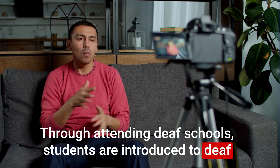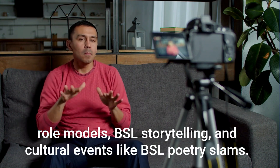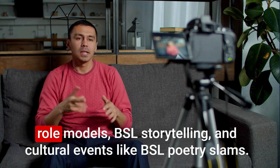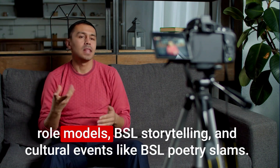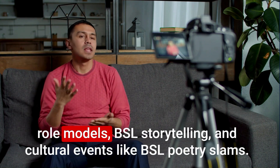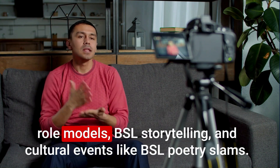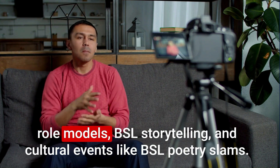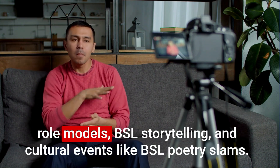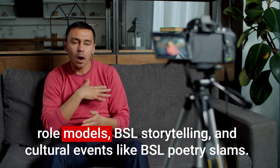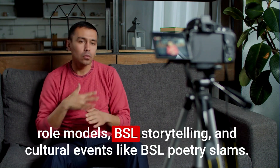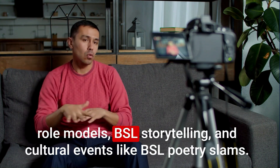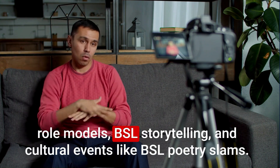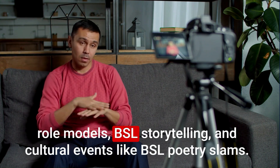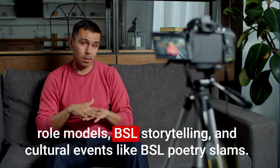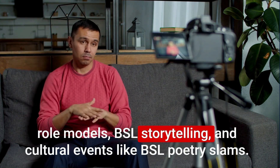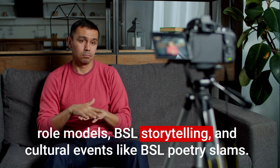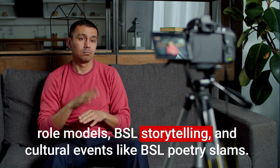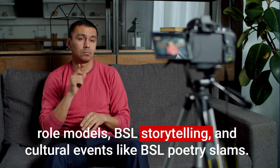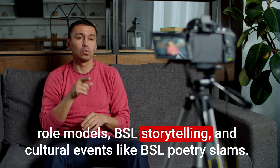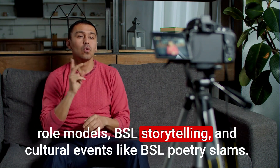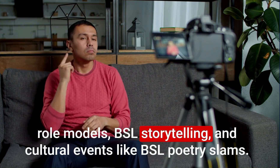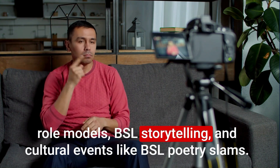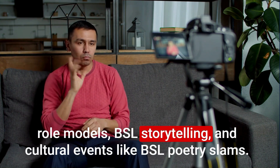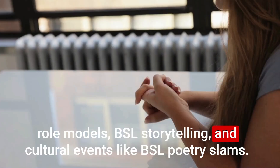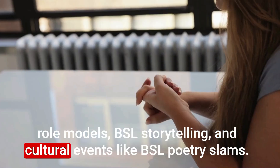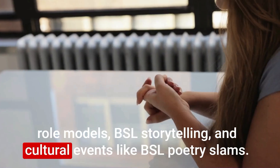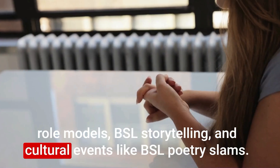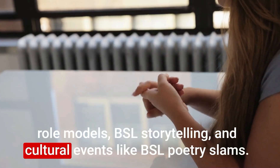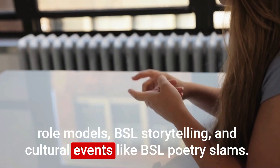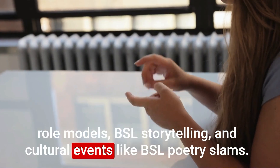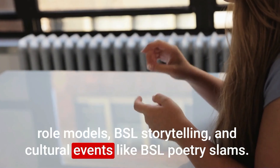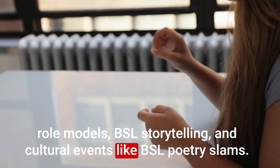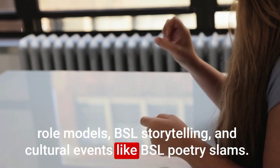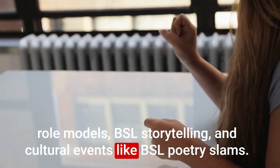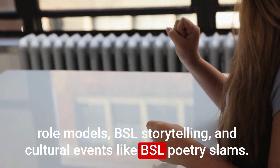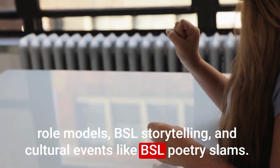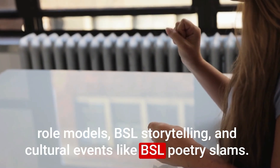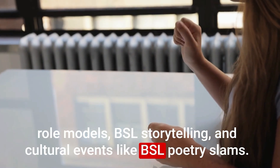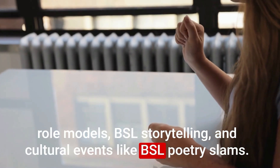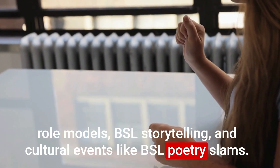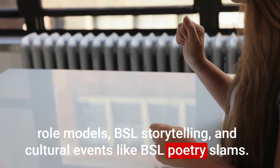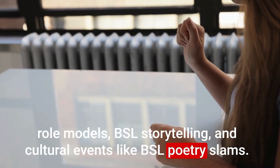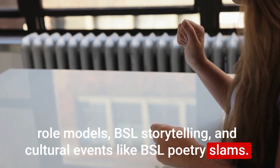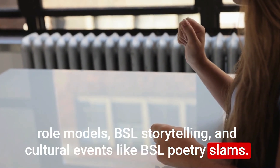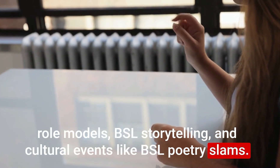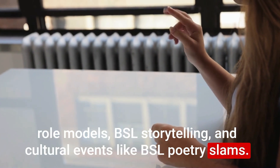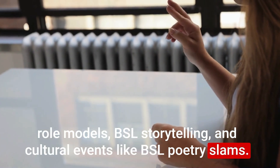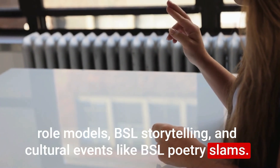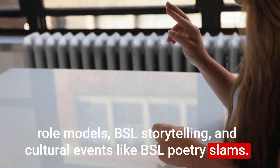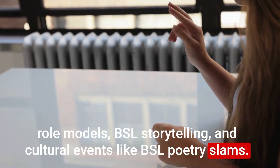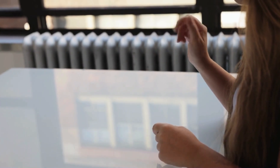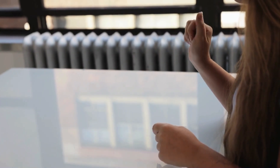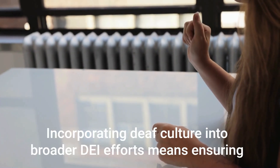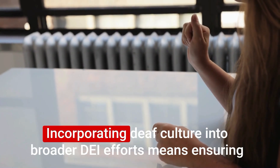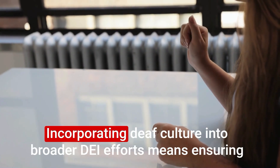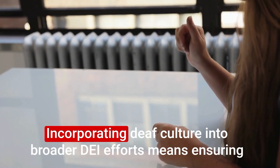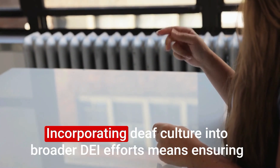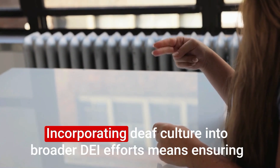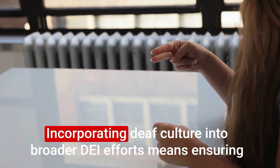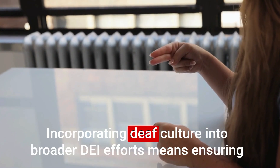role models, BSL storytelling, and cultural events like BSL poetry slams. Incorporating deaf